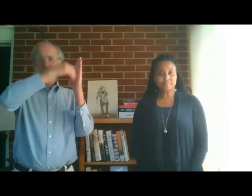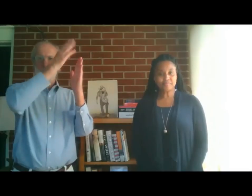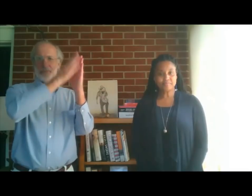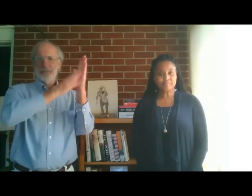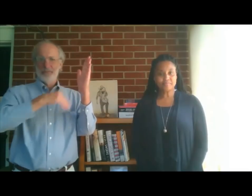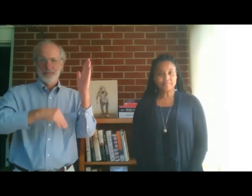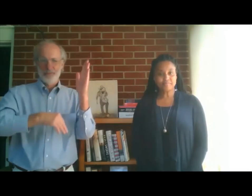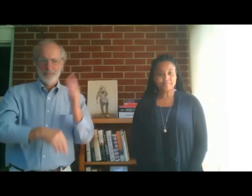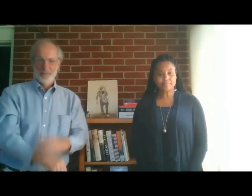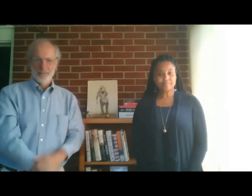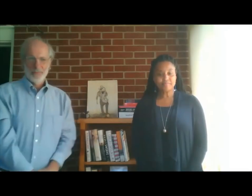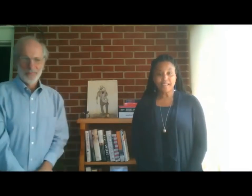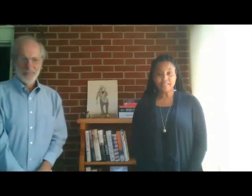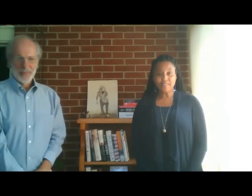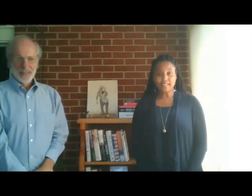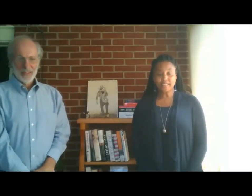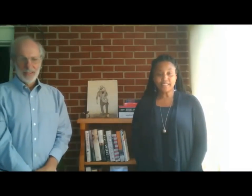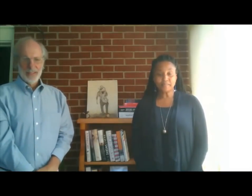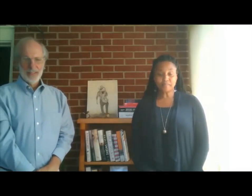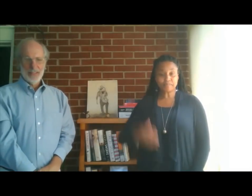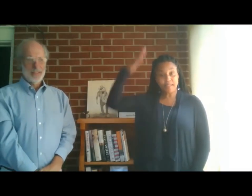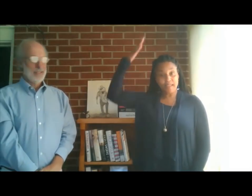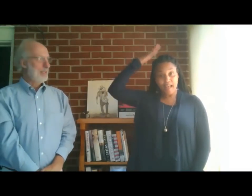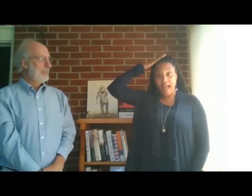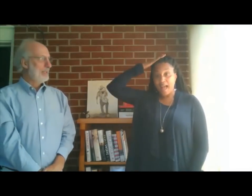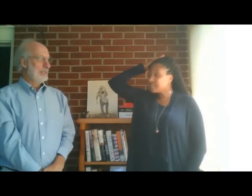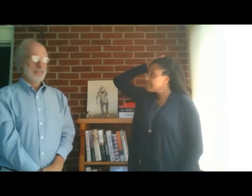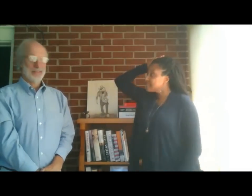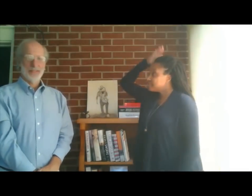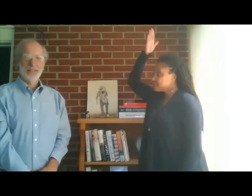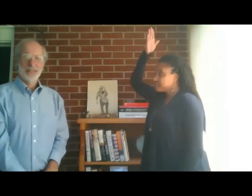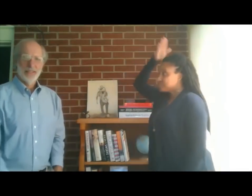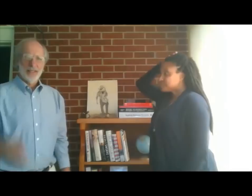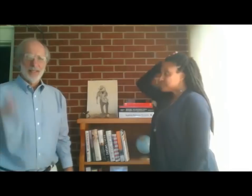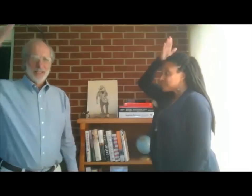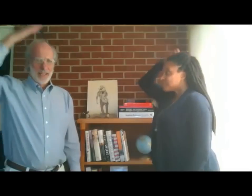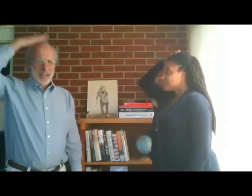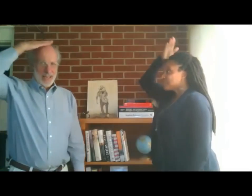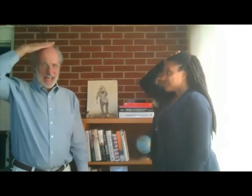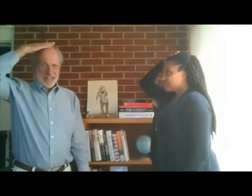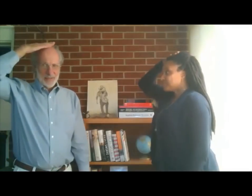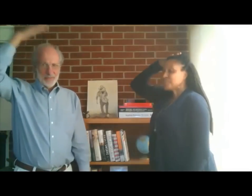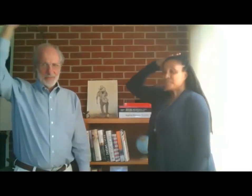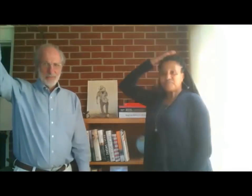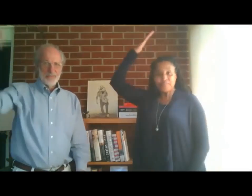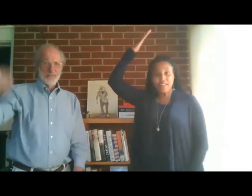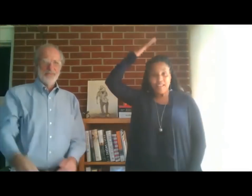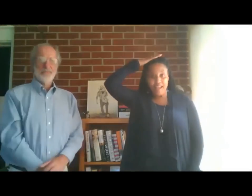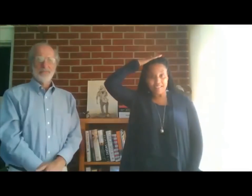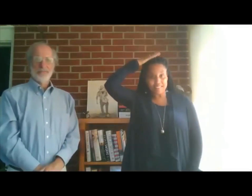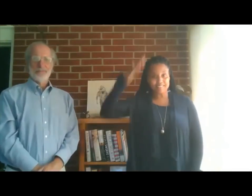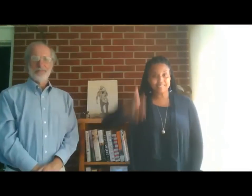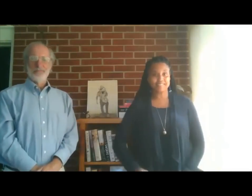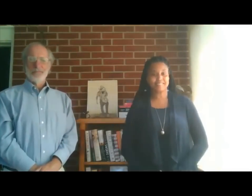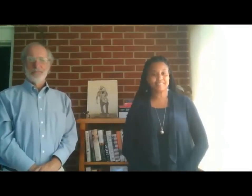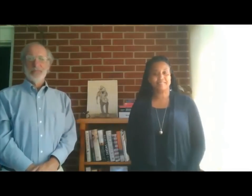Paint. And finally, hat. Hat.